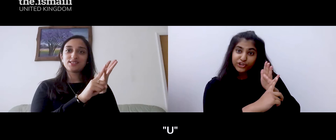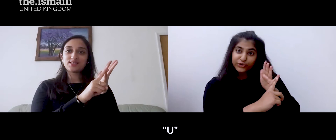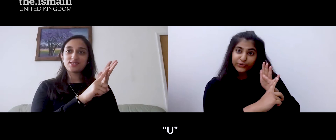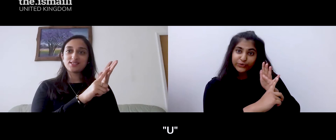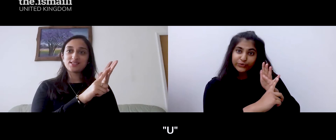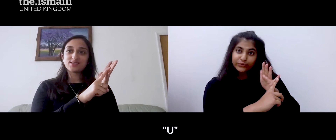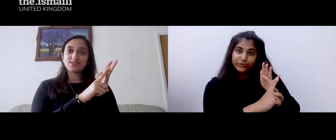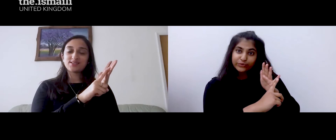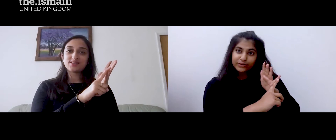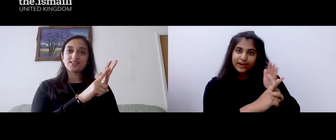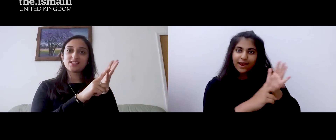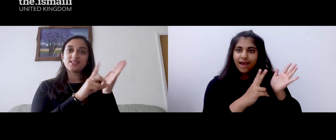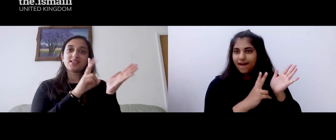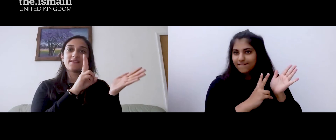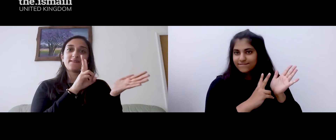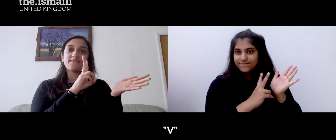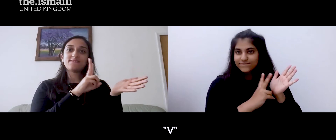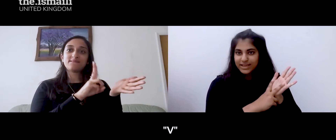U,